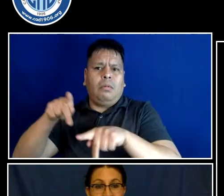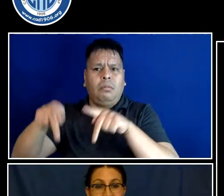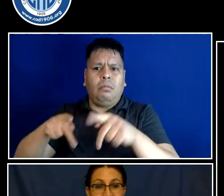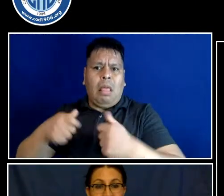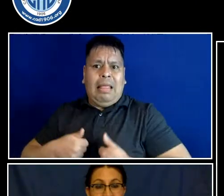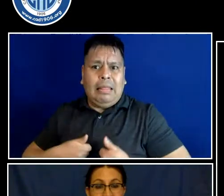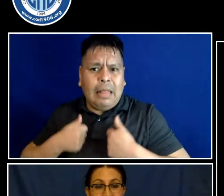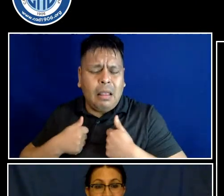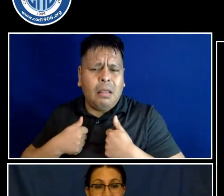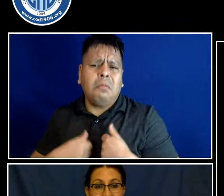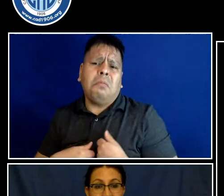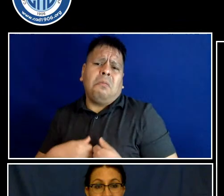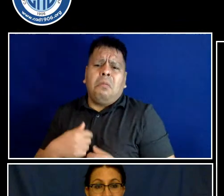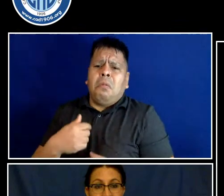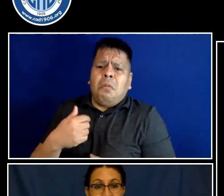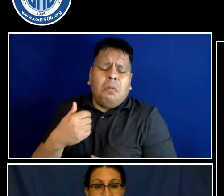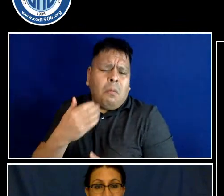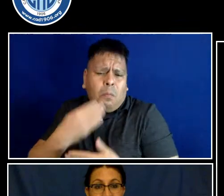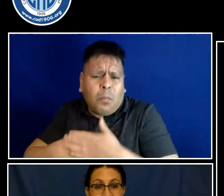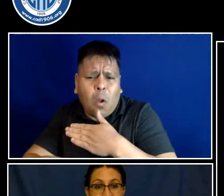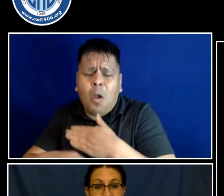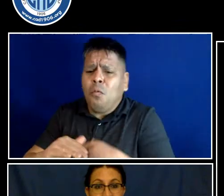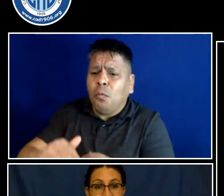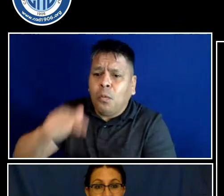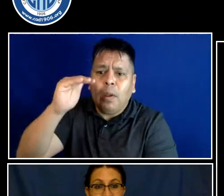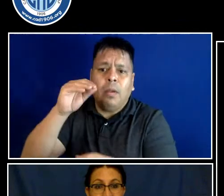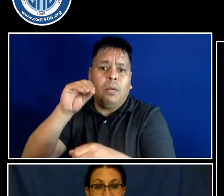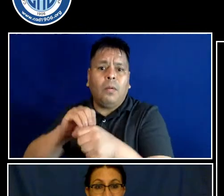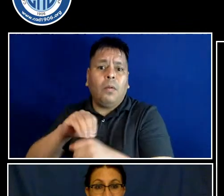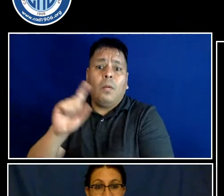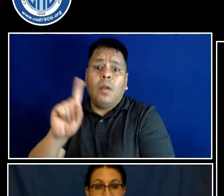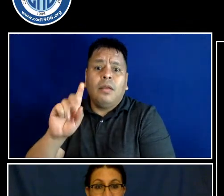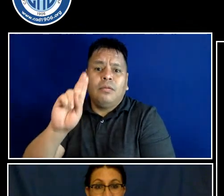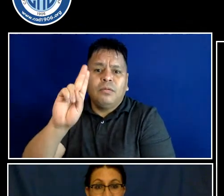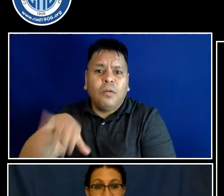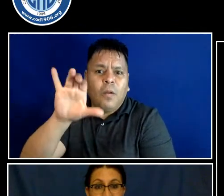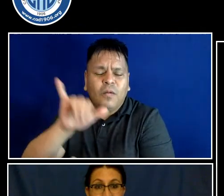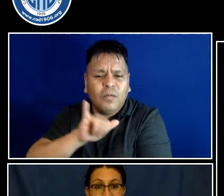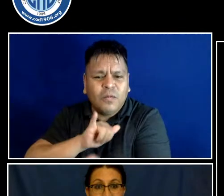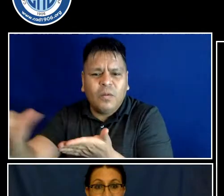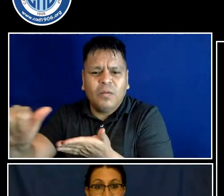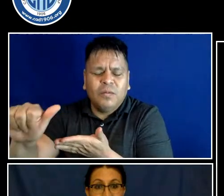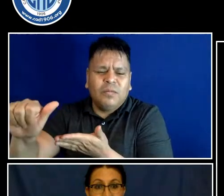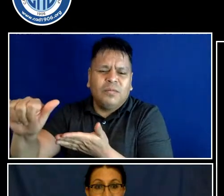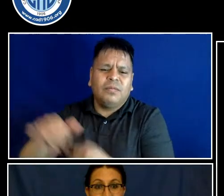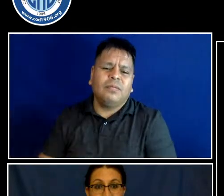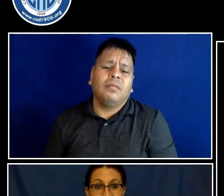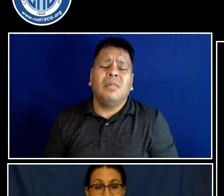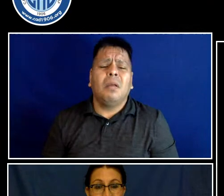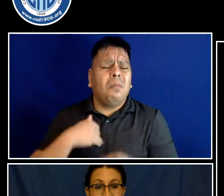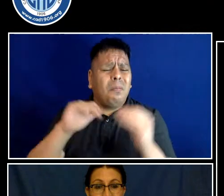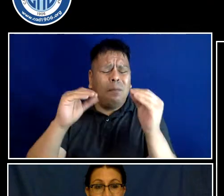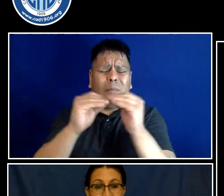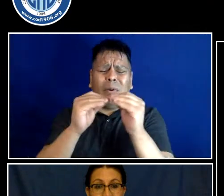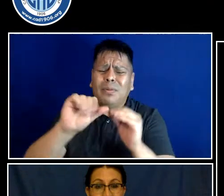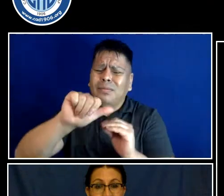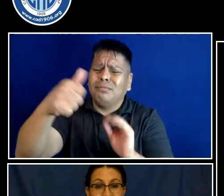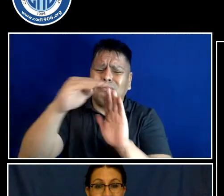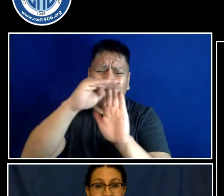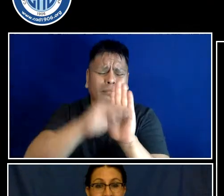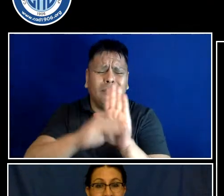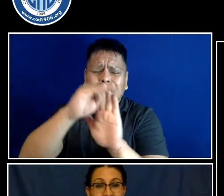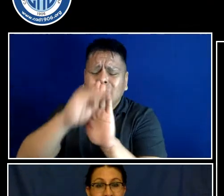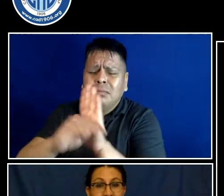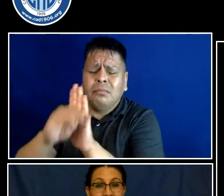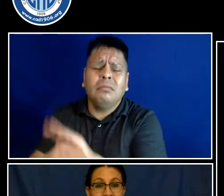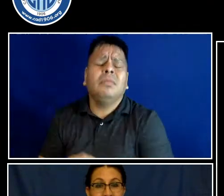everyone because we do not want to marginalize anyone. Again, moving on to the next word is New Yorican, And this is a person